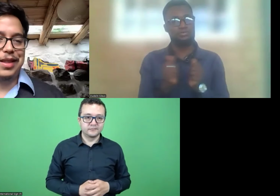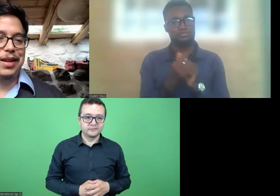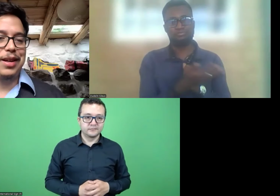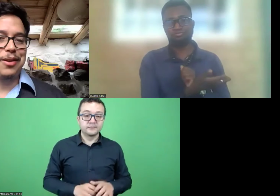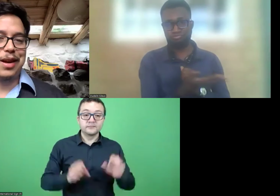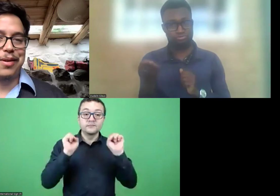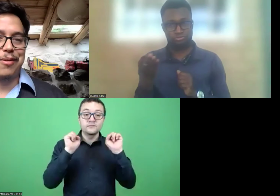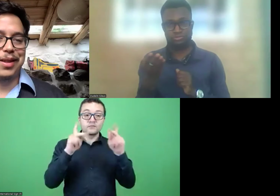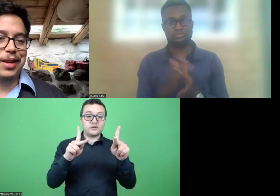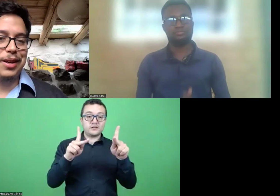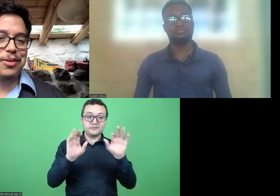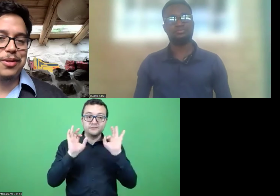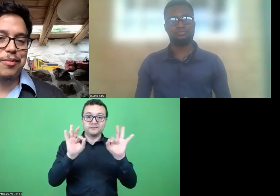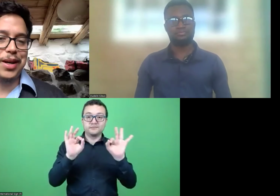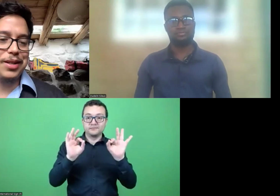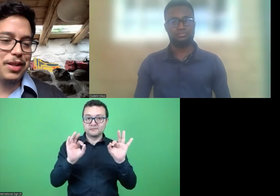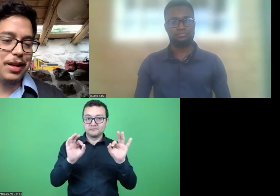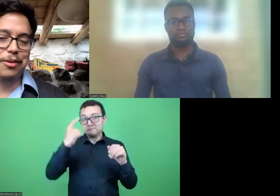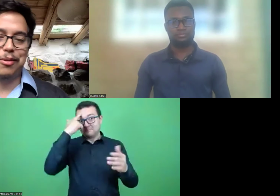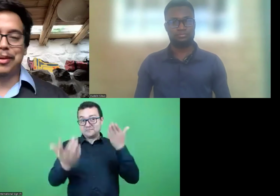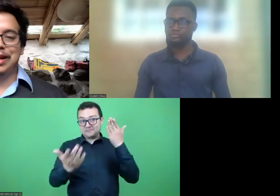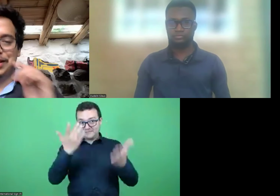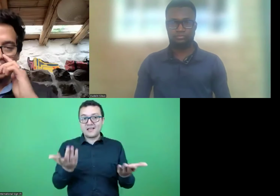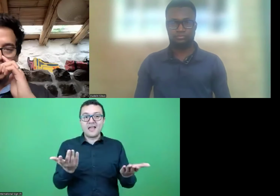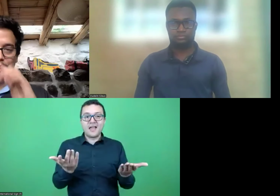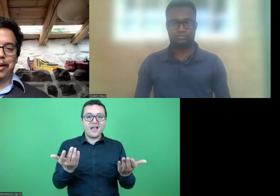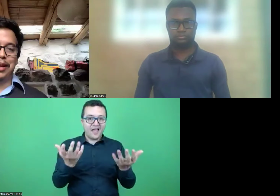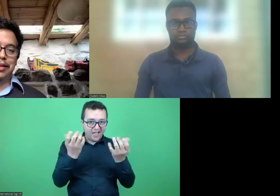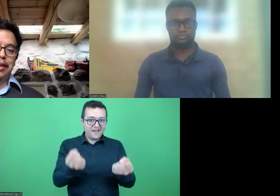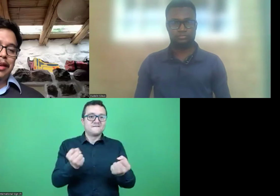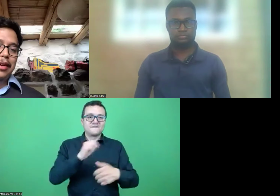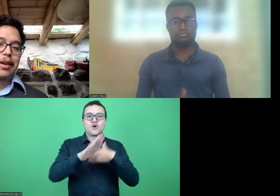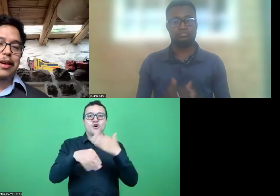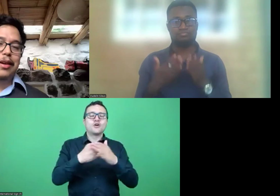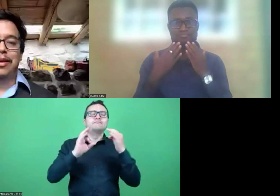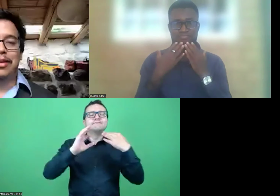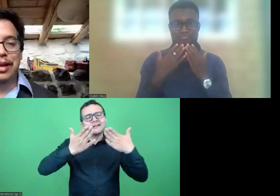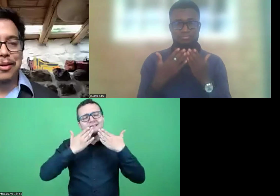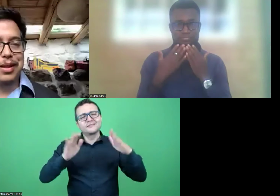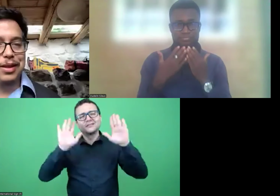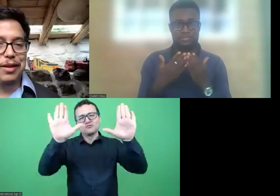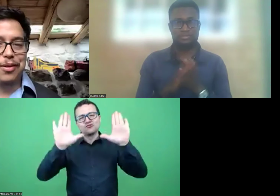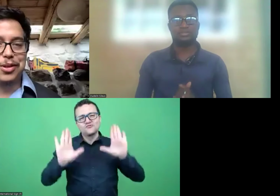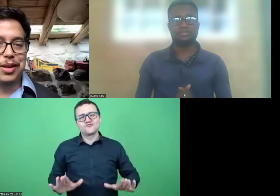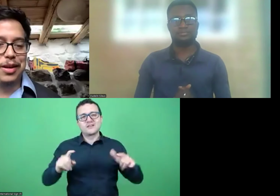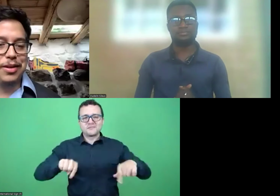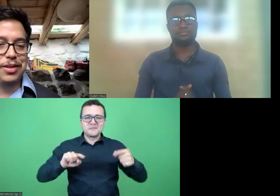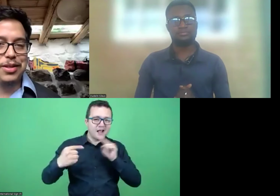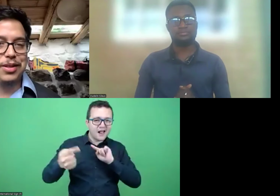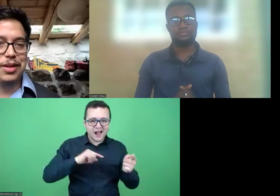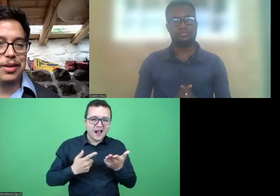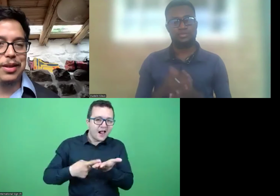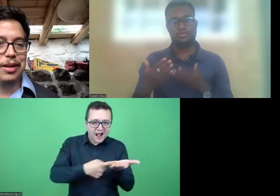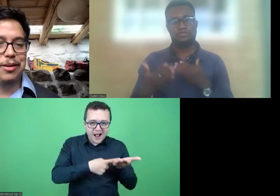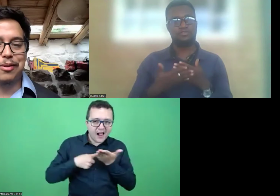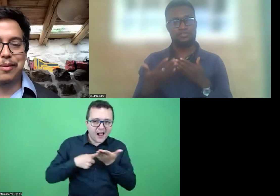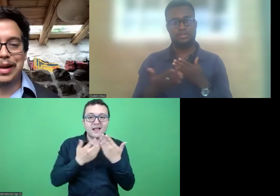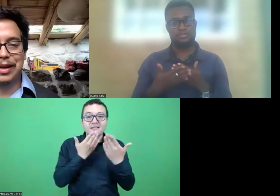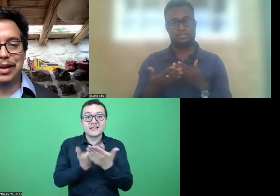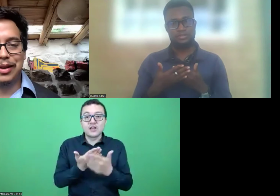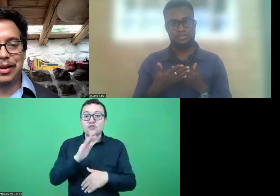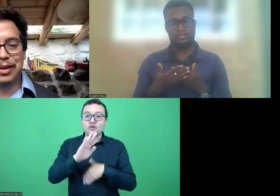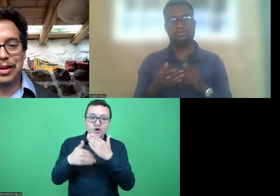Okay, I think I got everyone. Thank you so much. Thank you. Really, this has been great. Thank you, Katia, for joining us. Thank